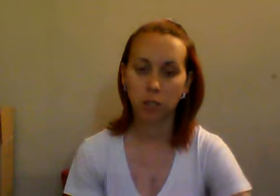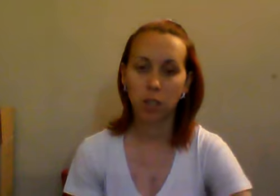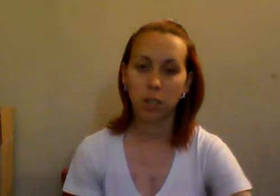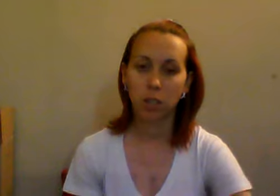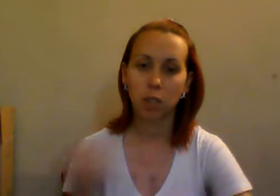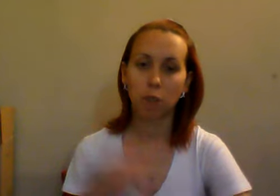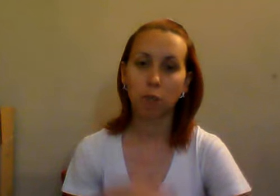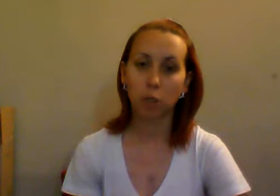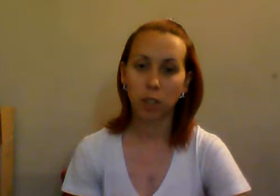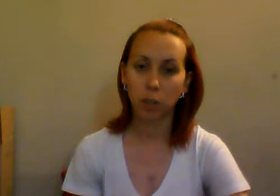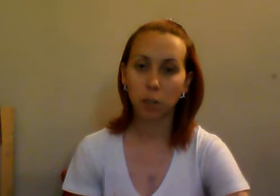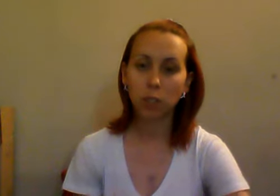These are all 4-letter words.